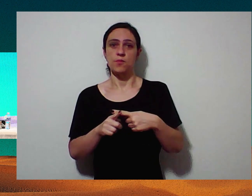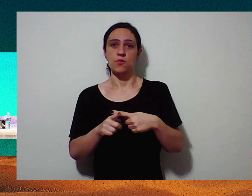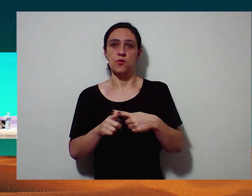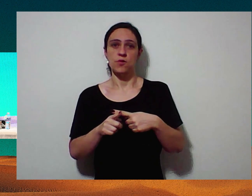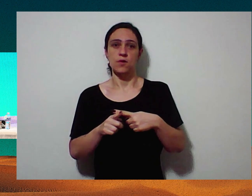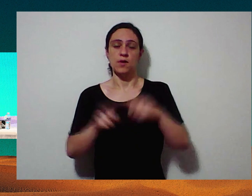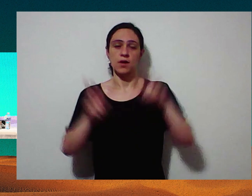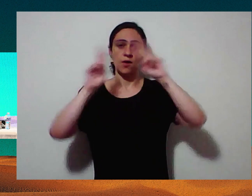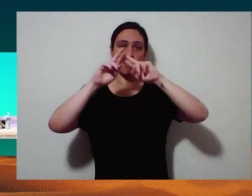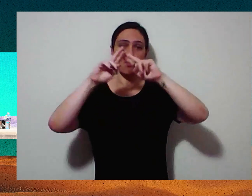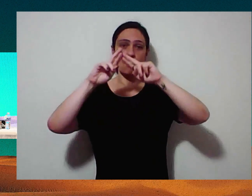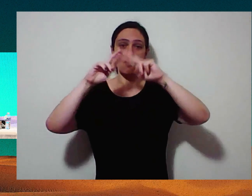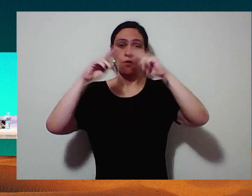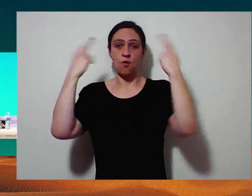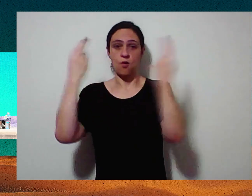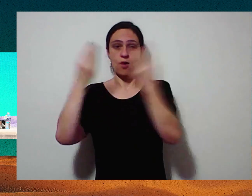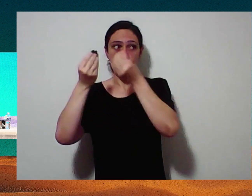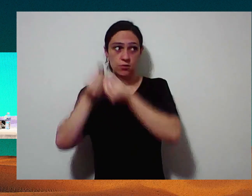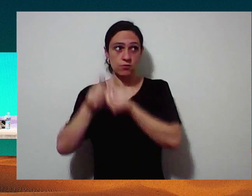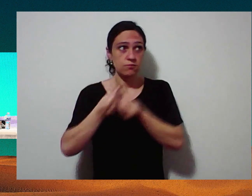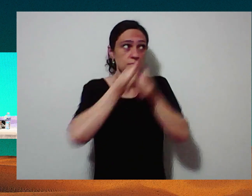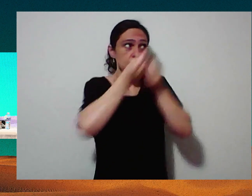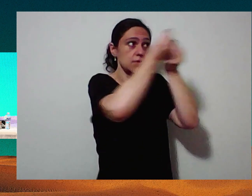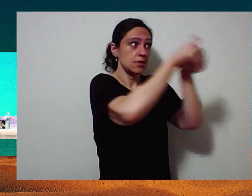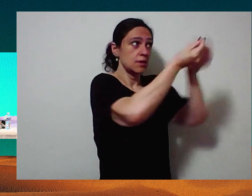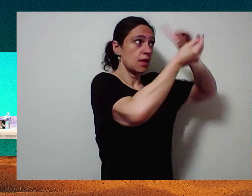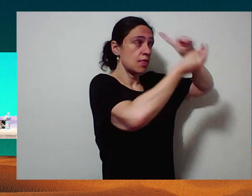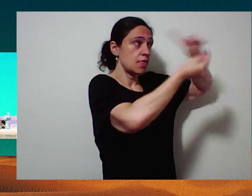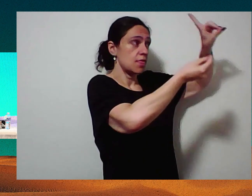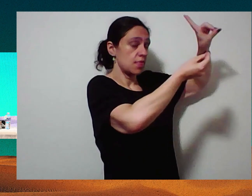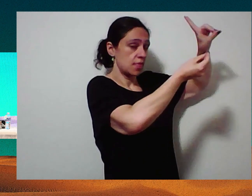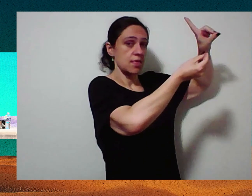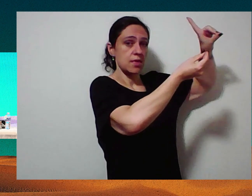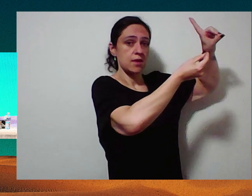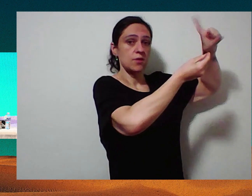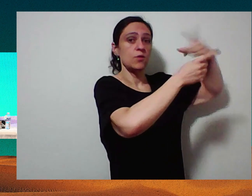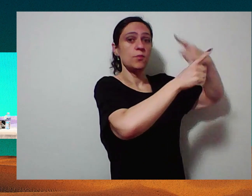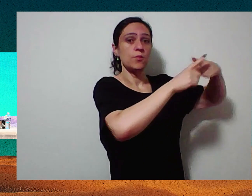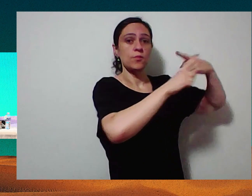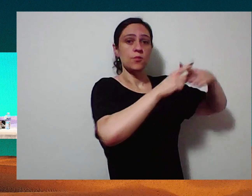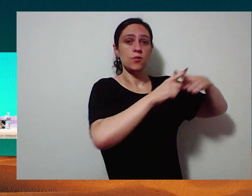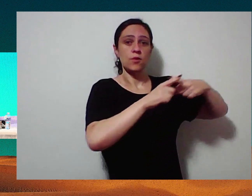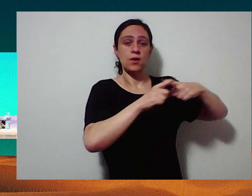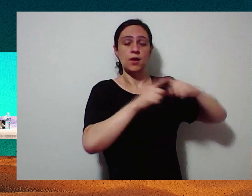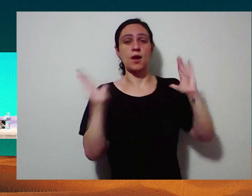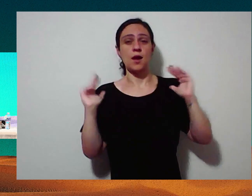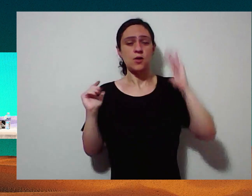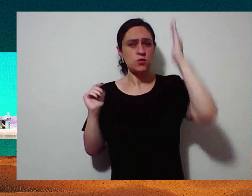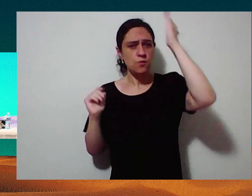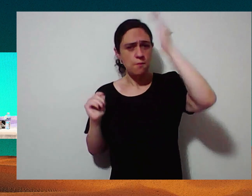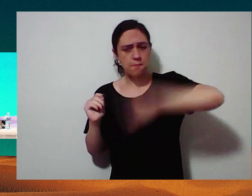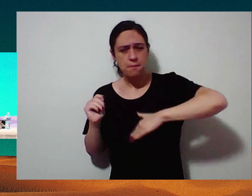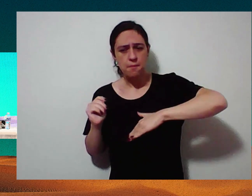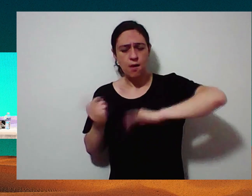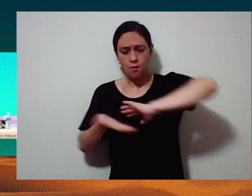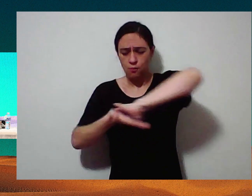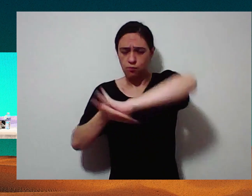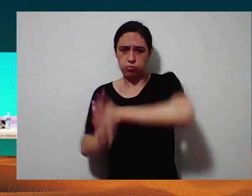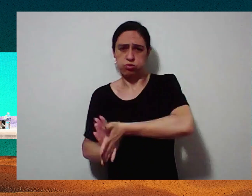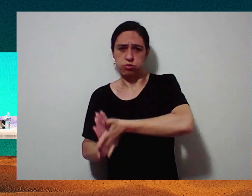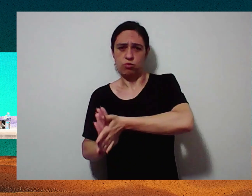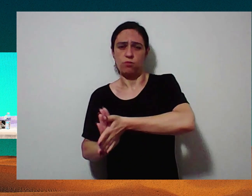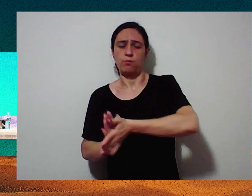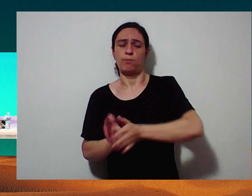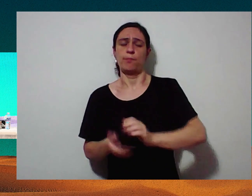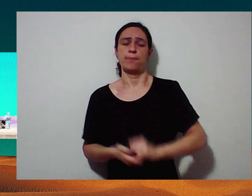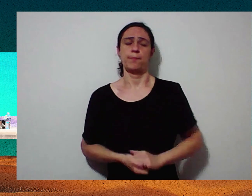destruído todo o principado, bem como toda potestade e poder. Then comes the end, when he delivers the kingdom to God the